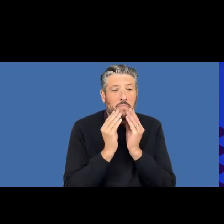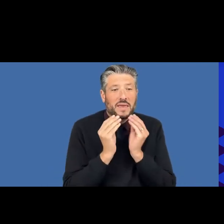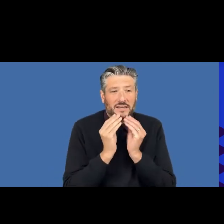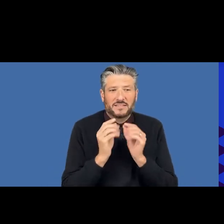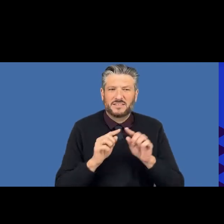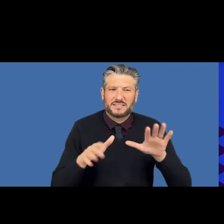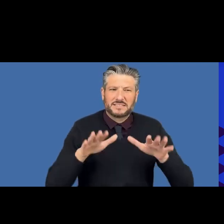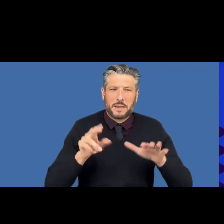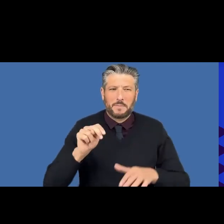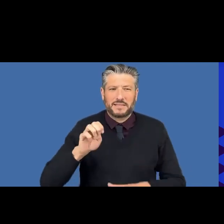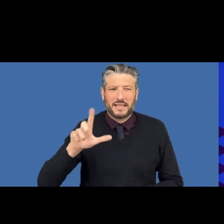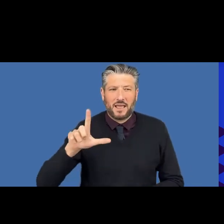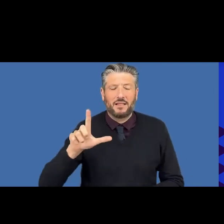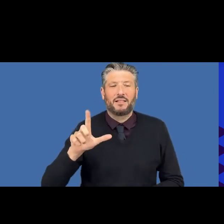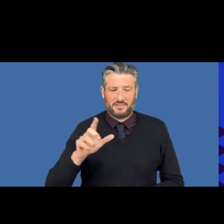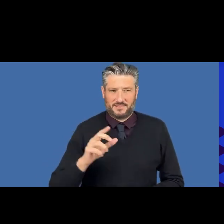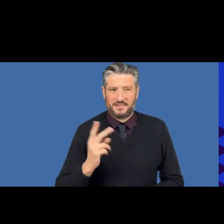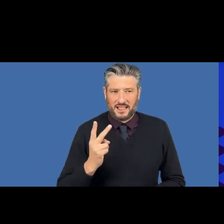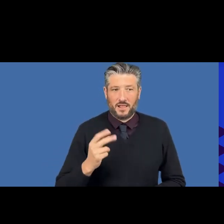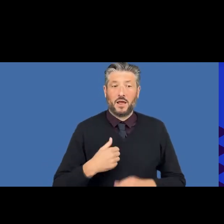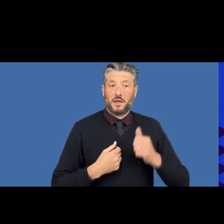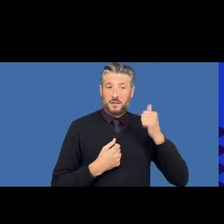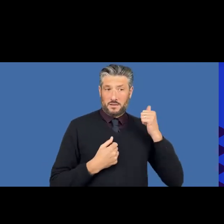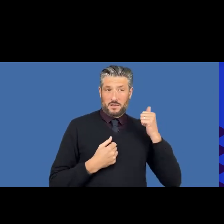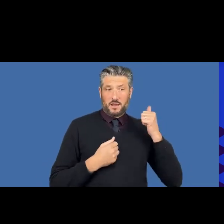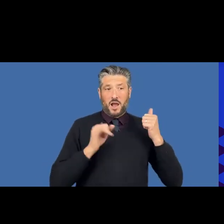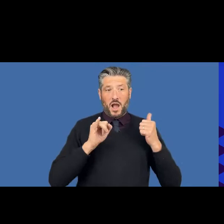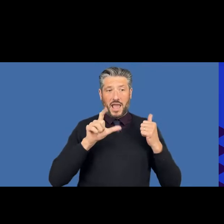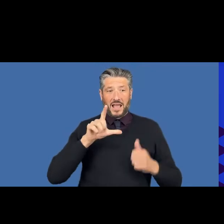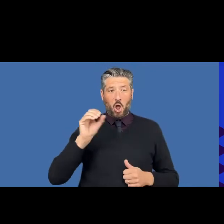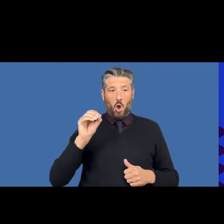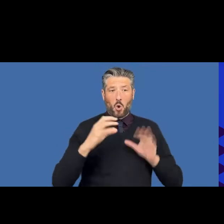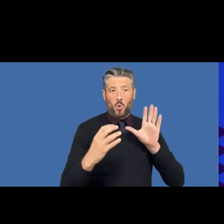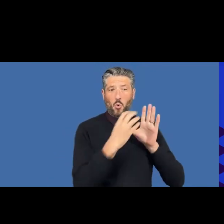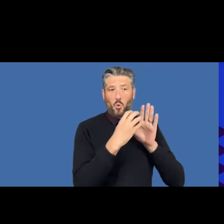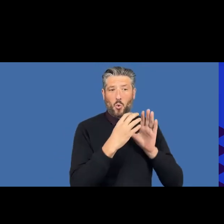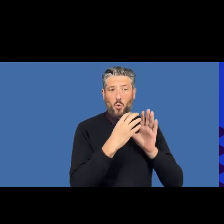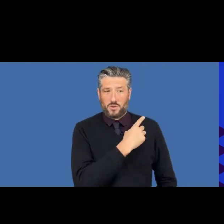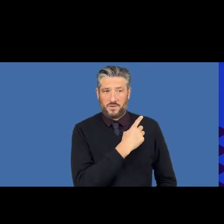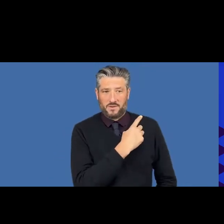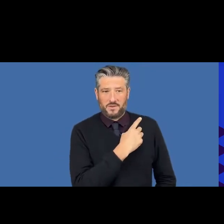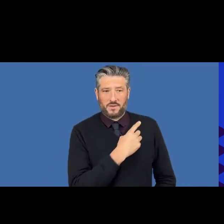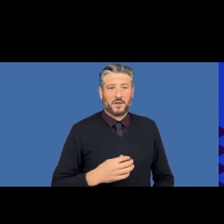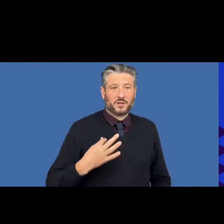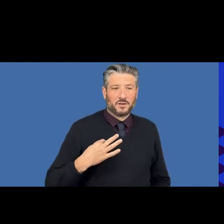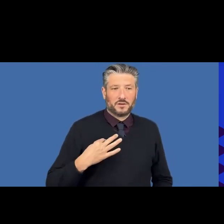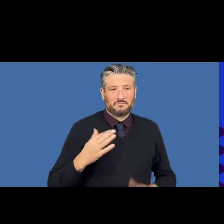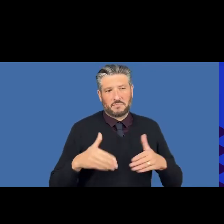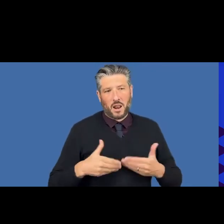I have the International Labour Organization logo as my background. I'm wearing a light blue shirt